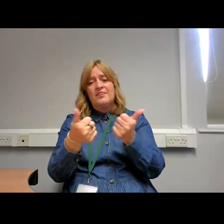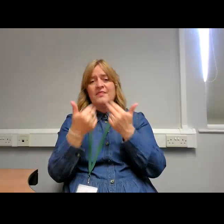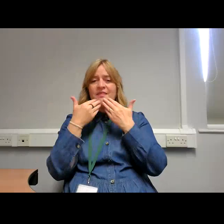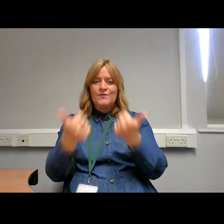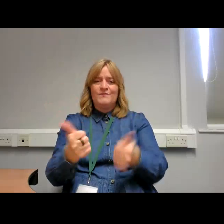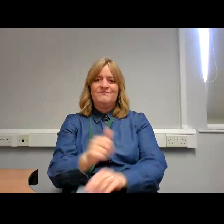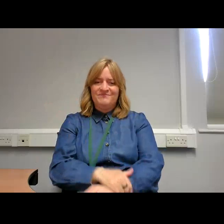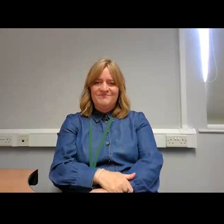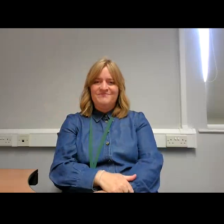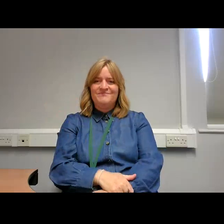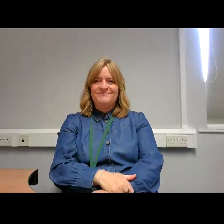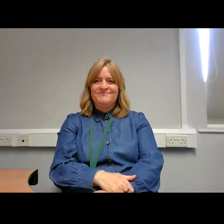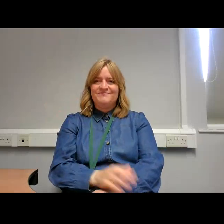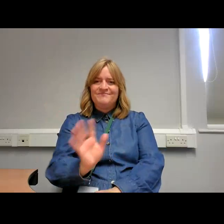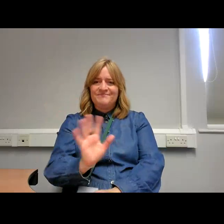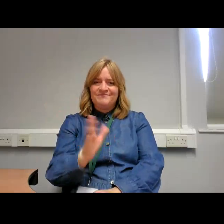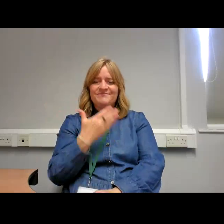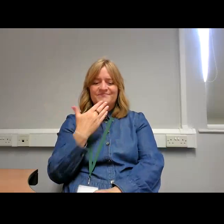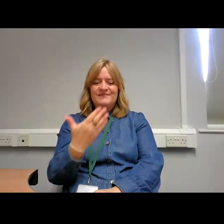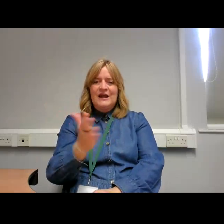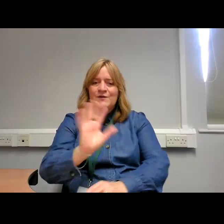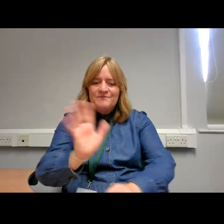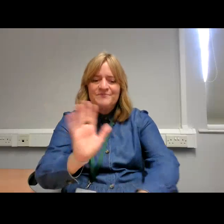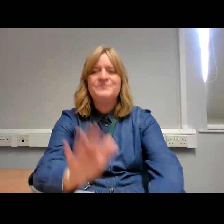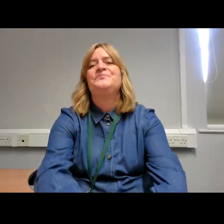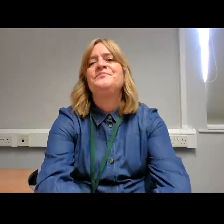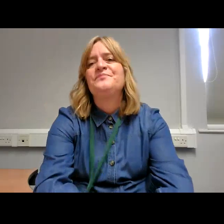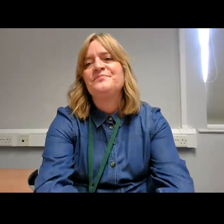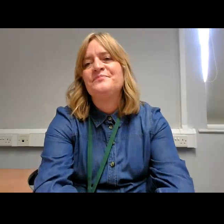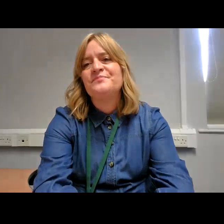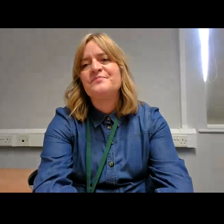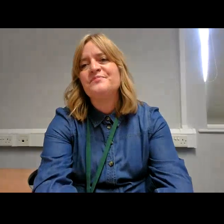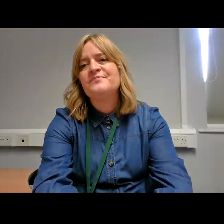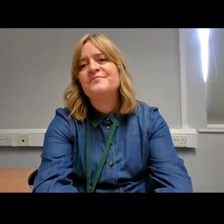Thank you, everyone. Many thanks.